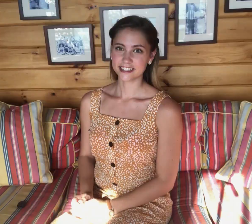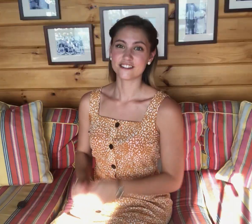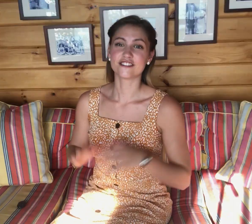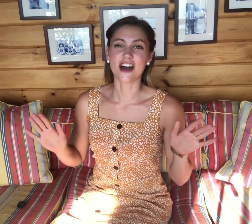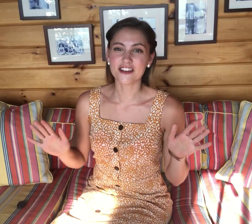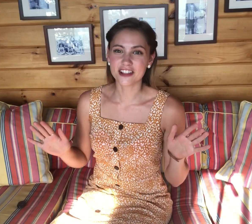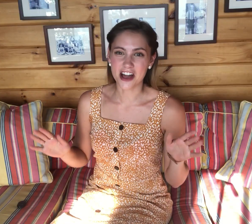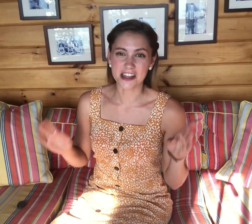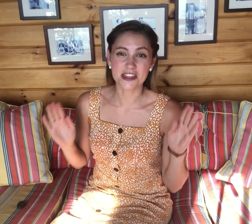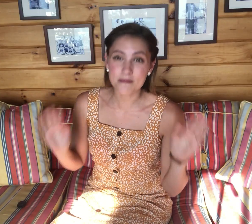children's songs.